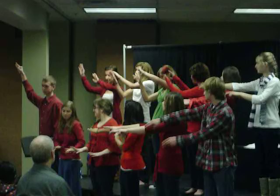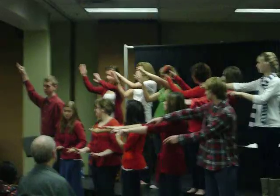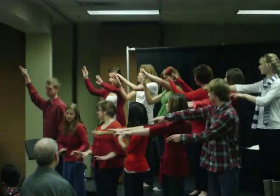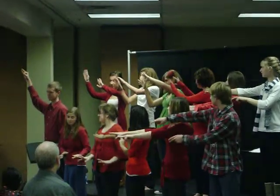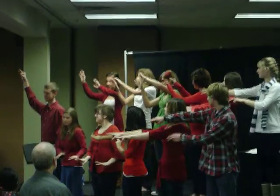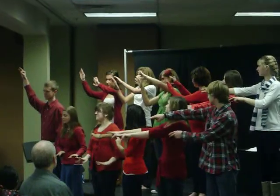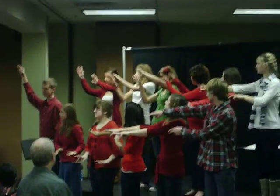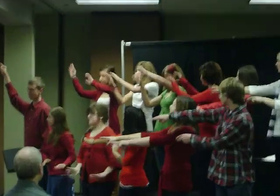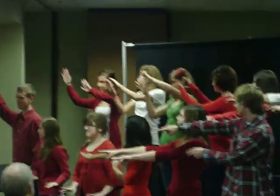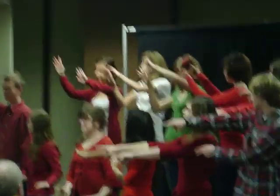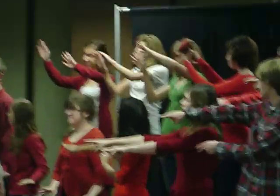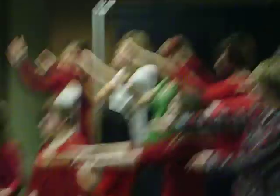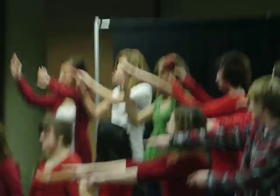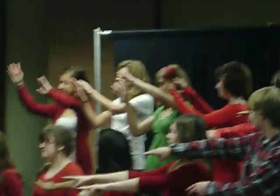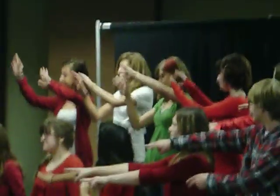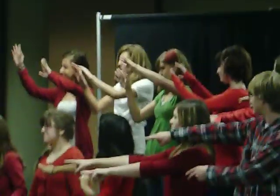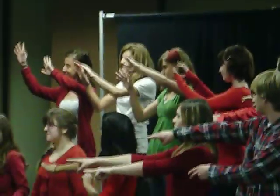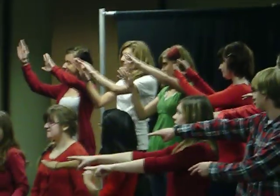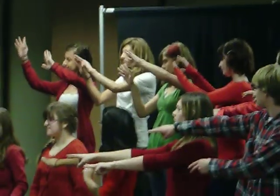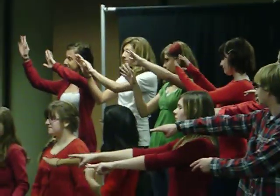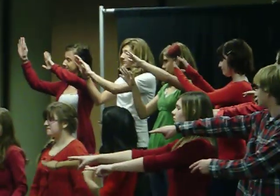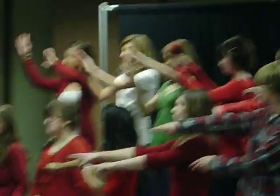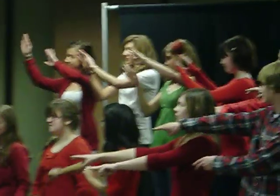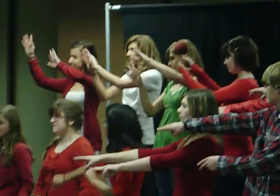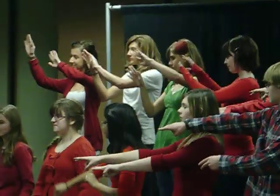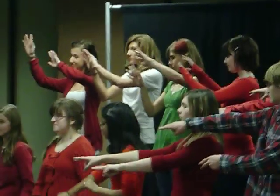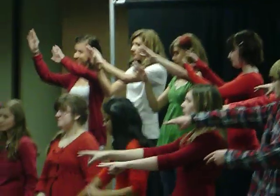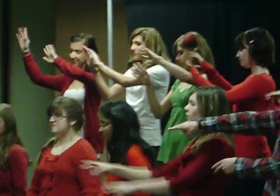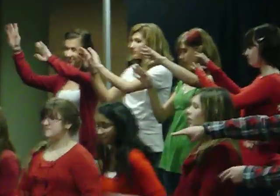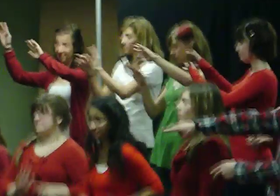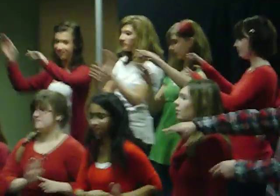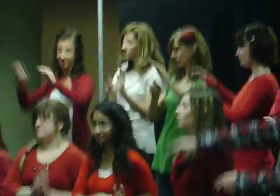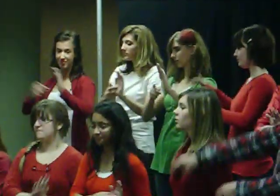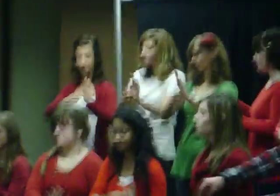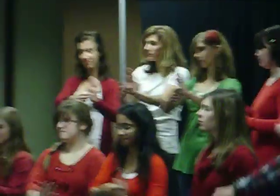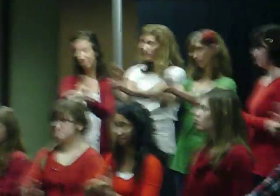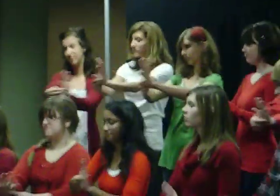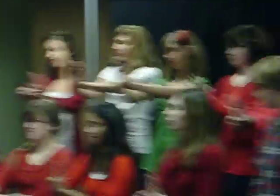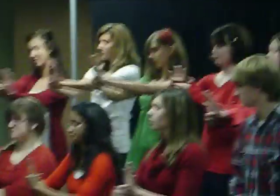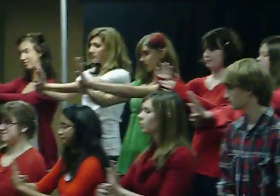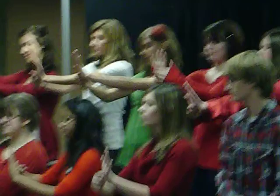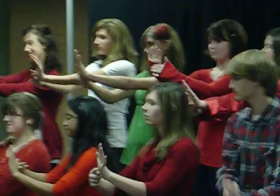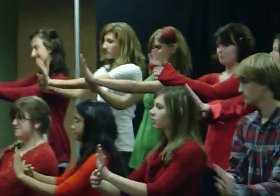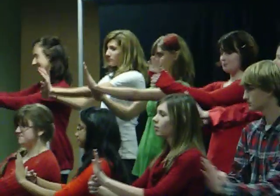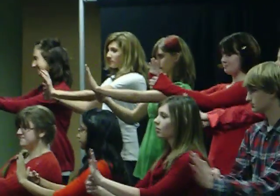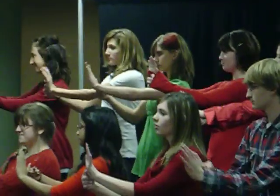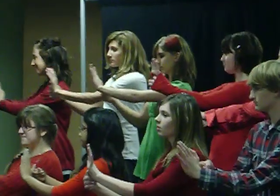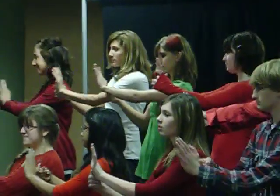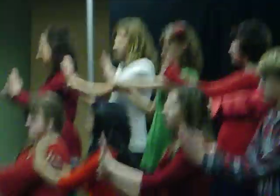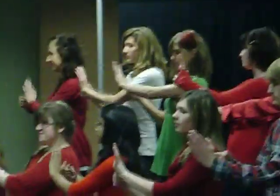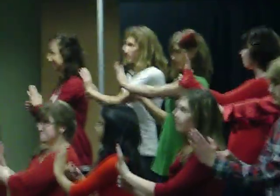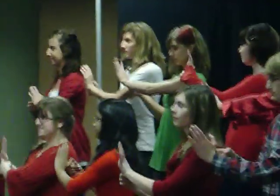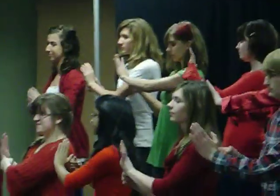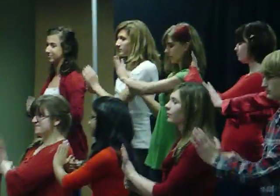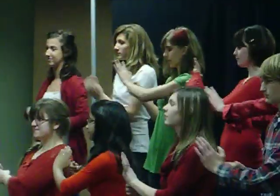Glory rise It's all the way